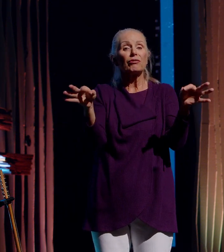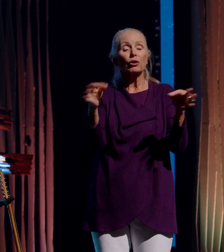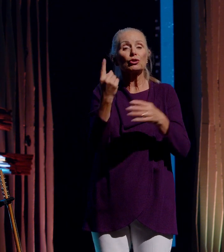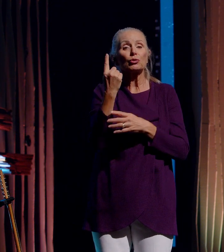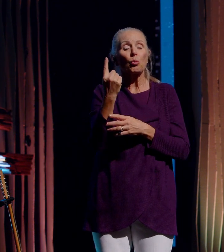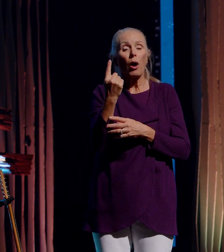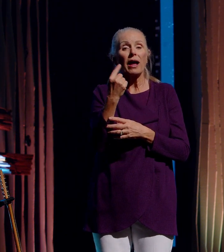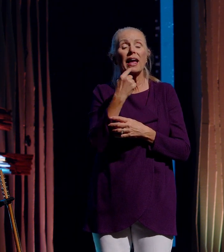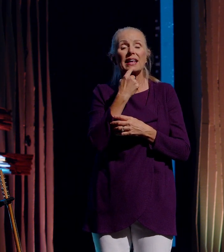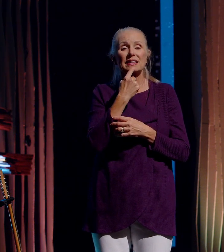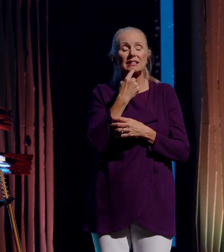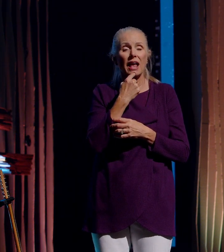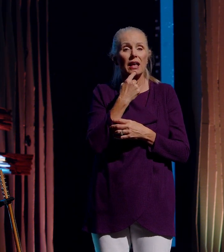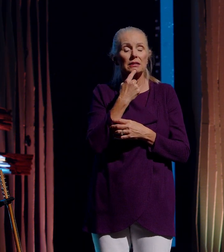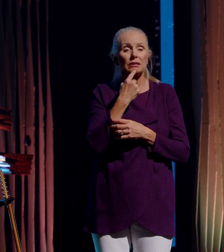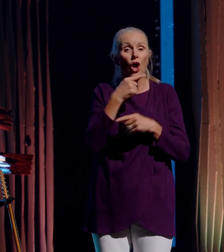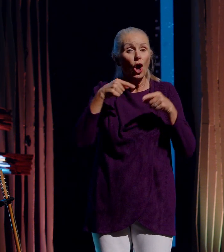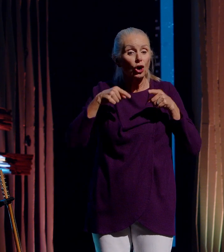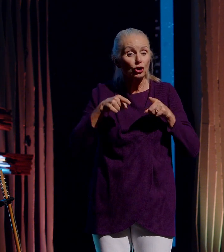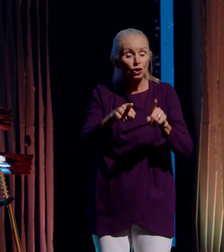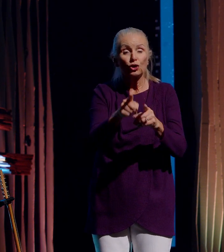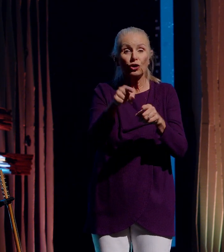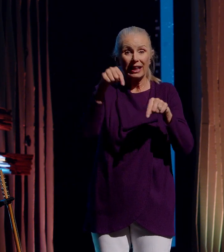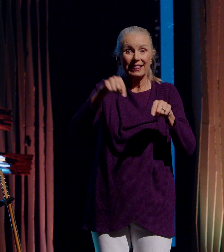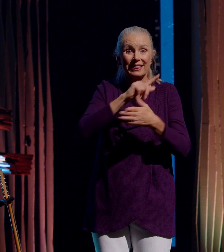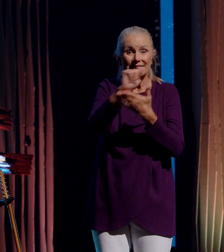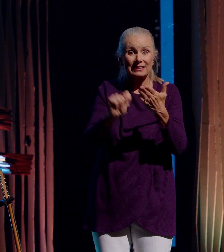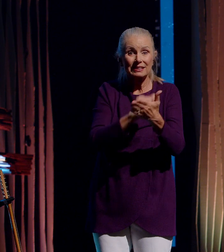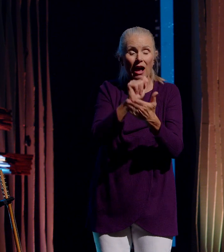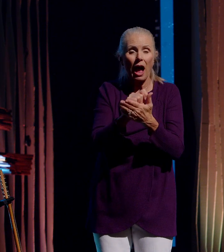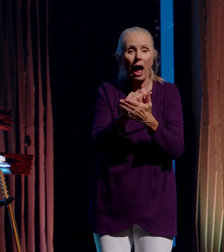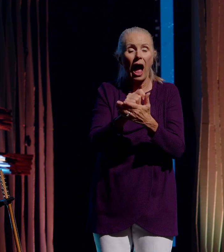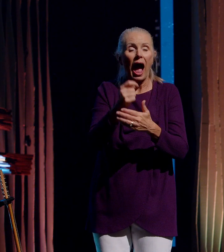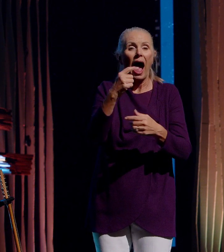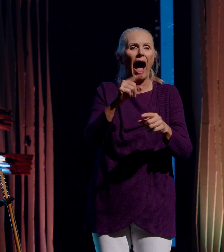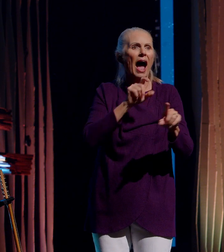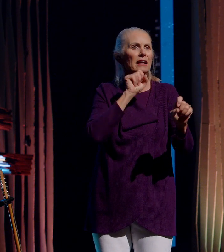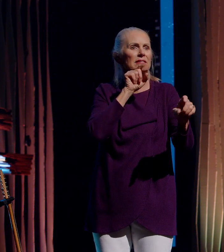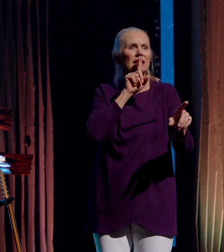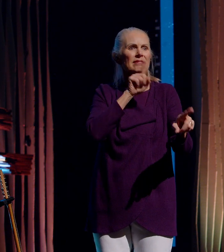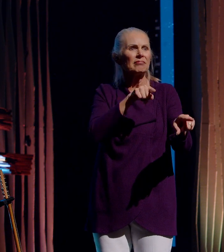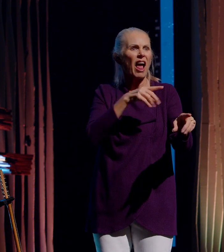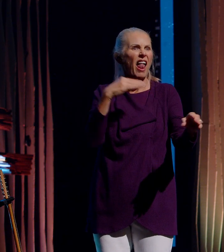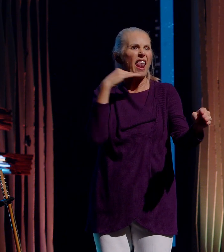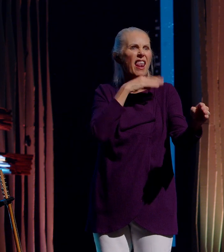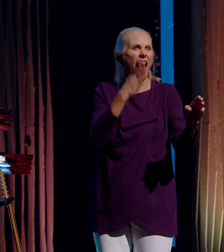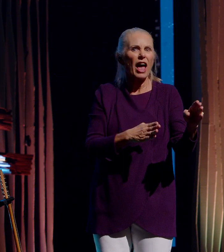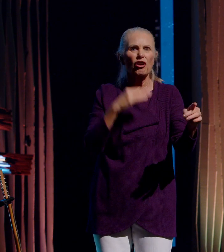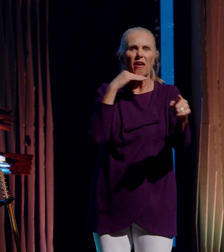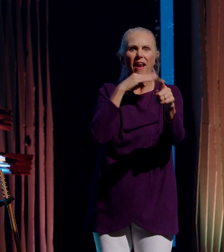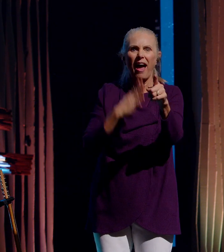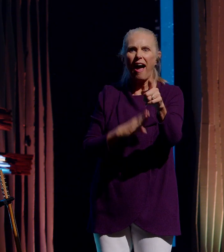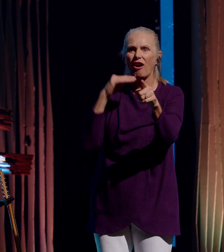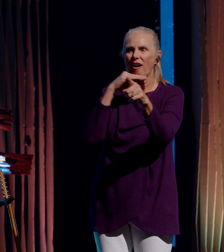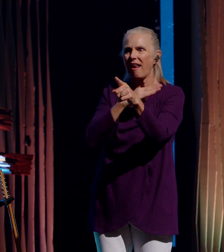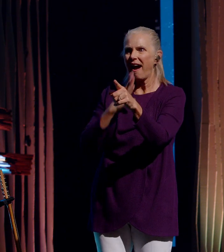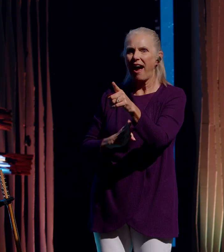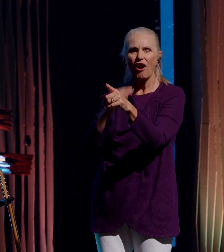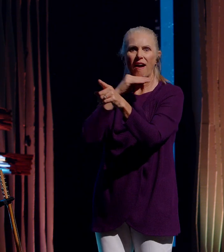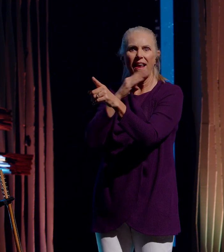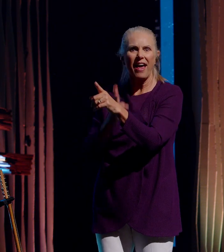my alarm, I said, everyone is a liar. Pretty random verse. But Akin, he comments,